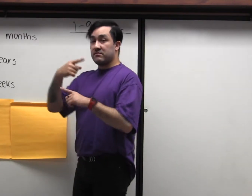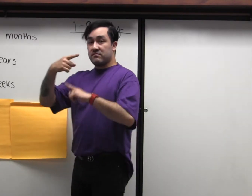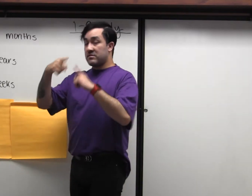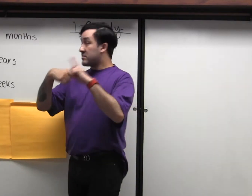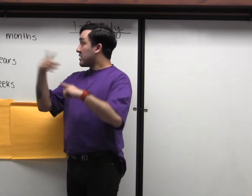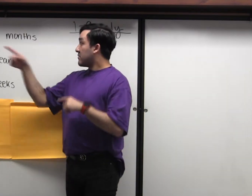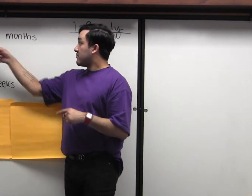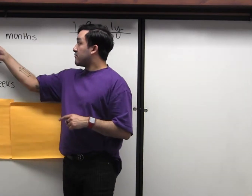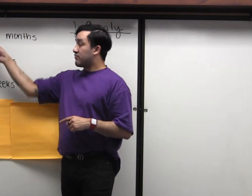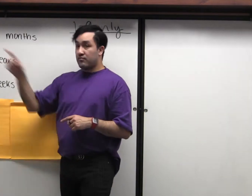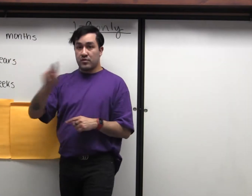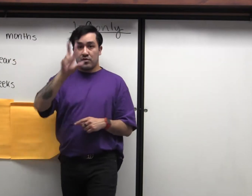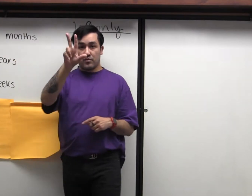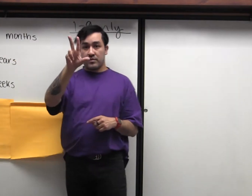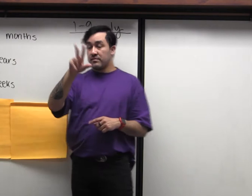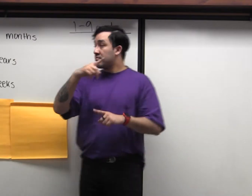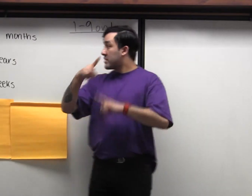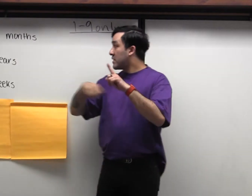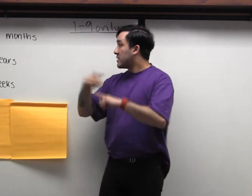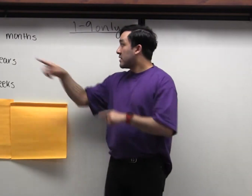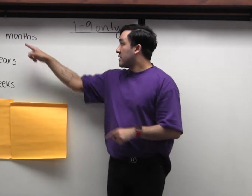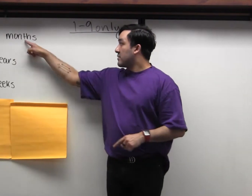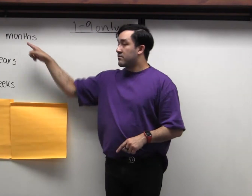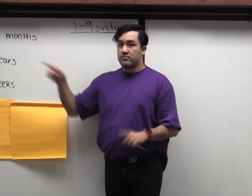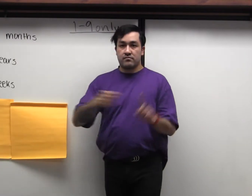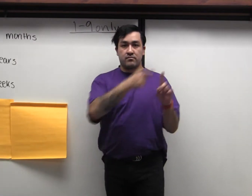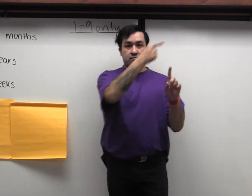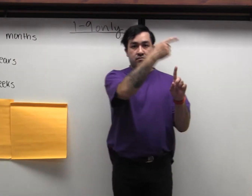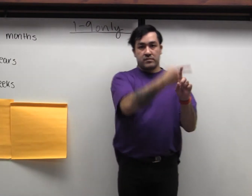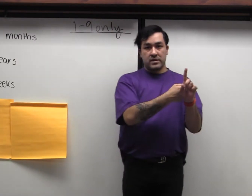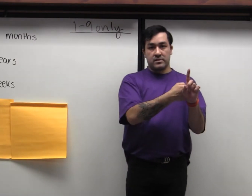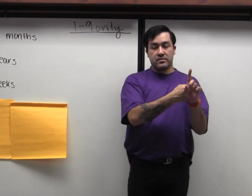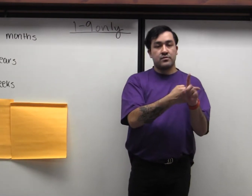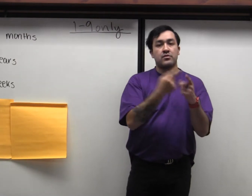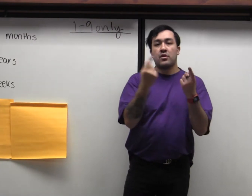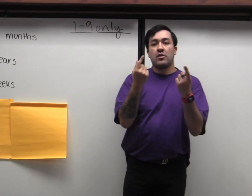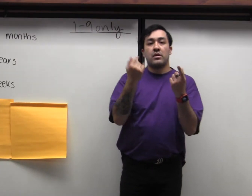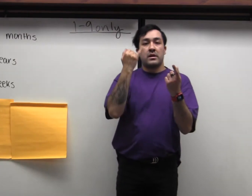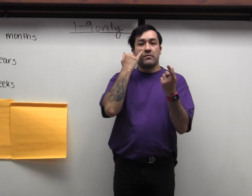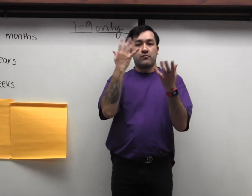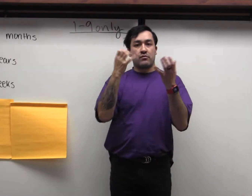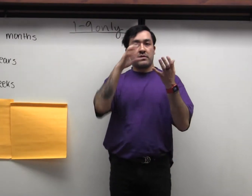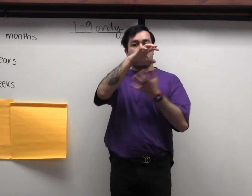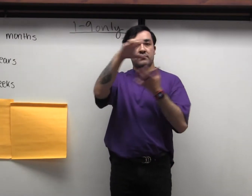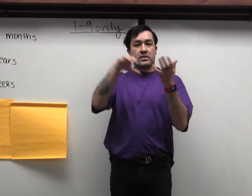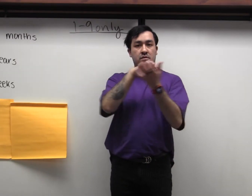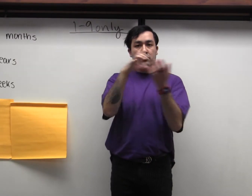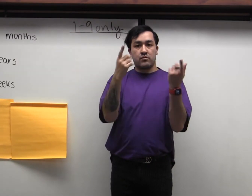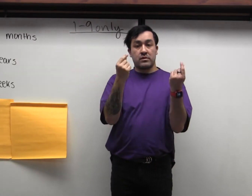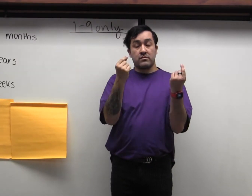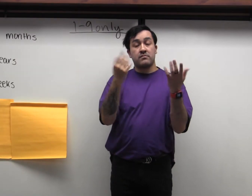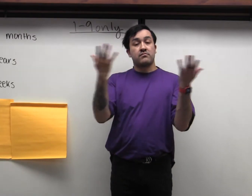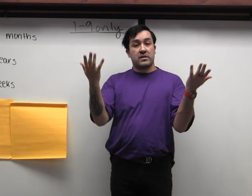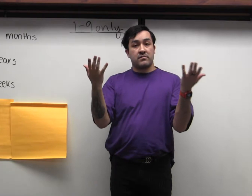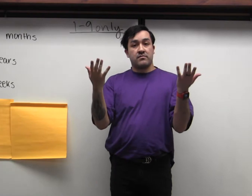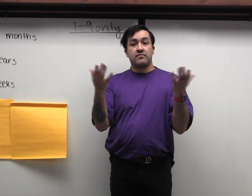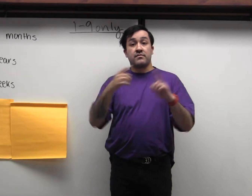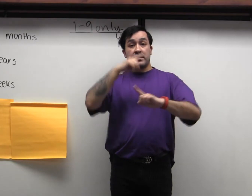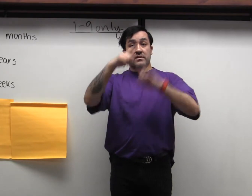And we'll talk about some caveats and some exceptions to that rule and stuff like that. So 3 months. So if we want to mix those two together, right, we have the sign